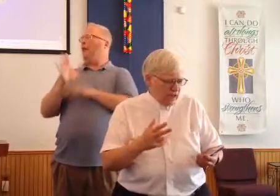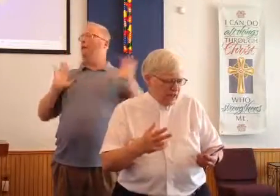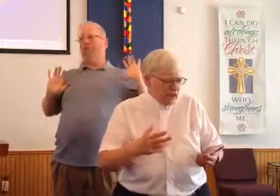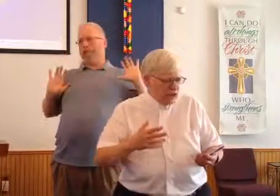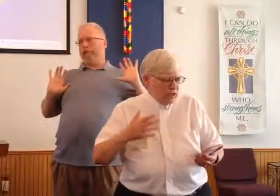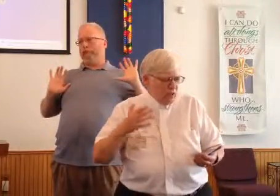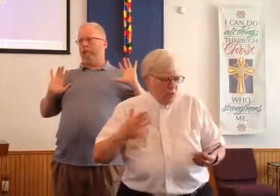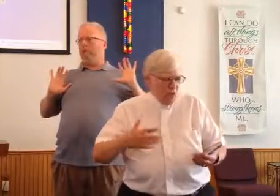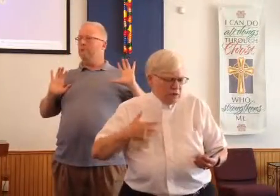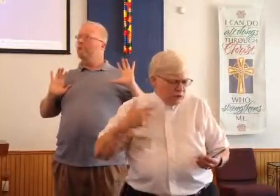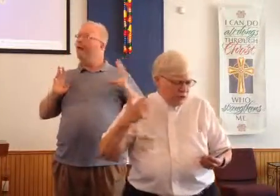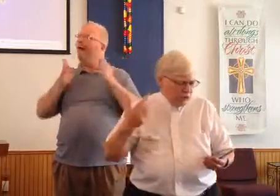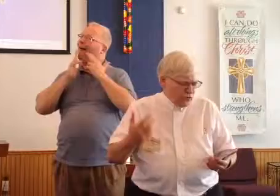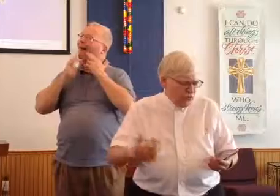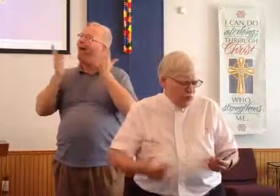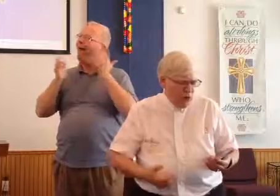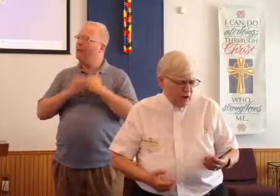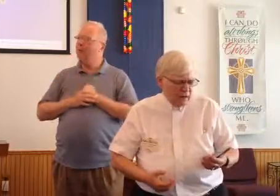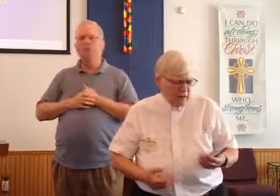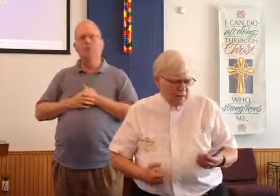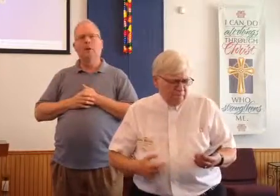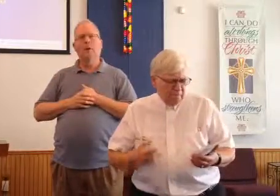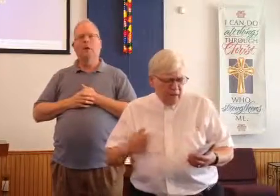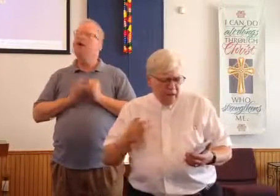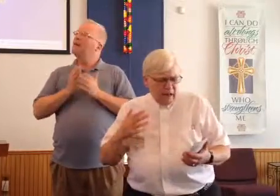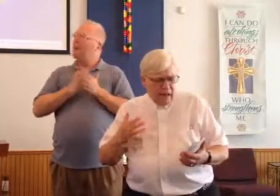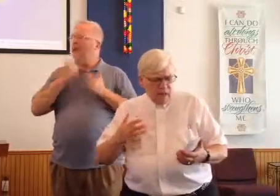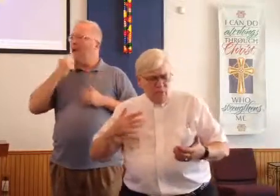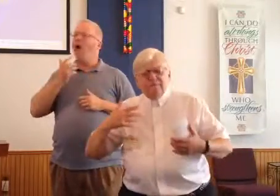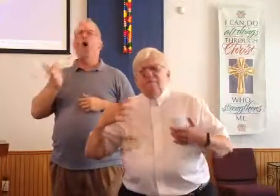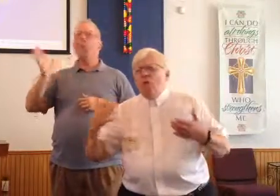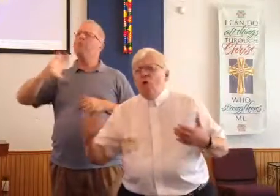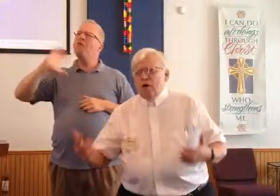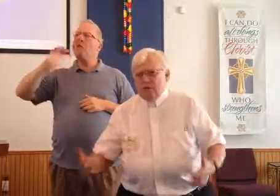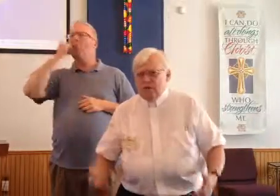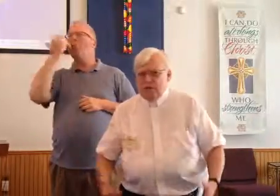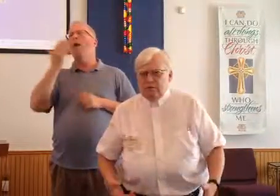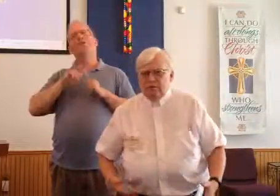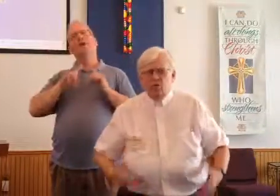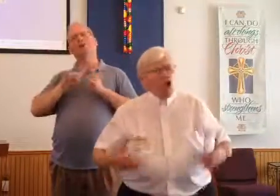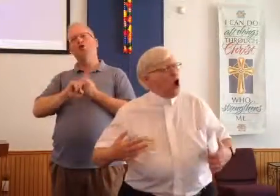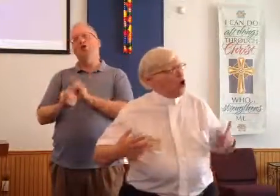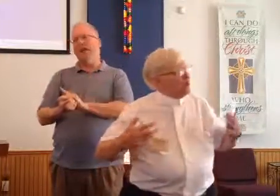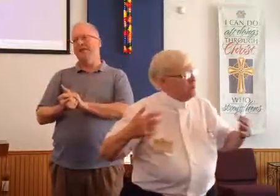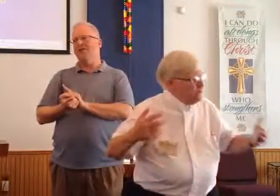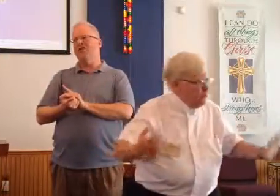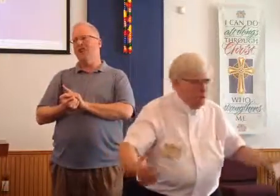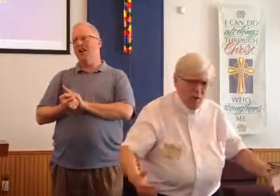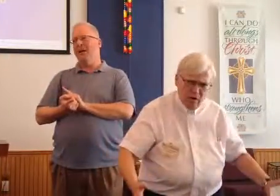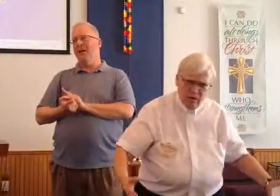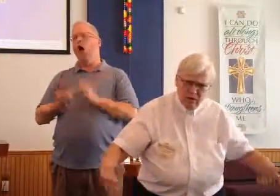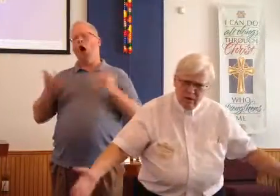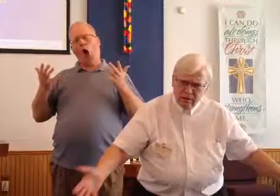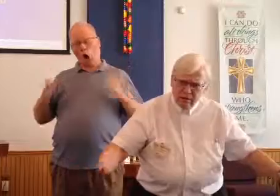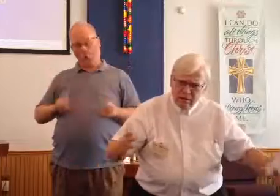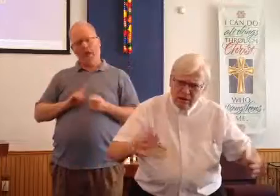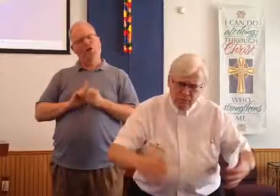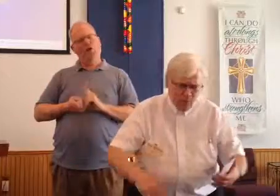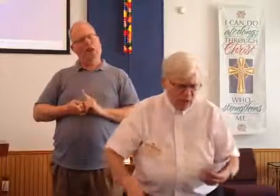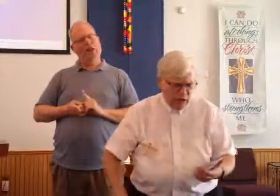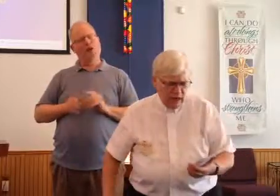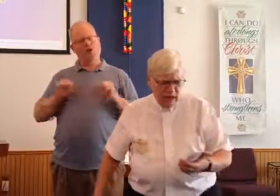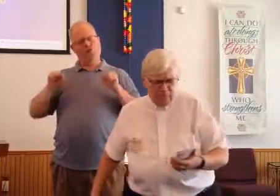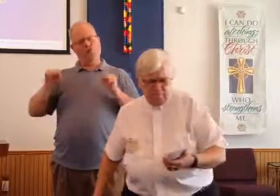And others say that she'd once been a streetwalker but had reformed long before